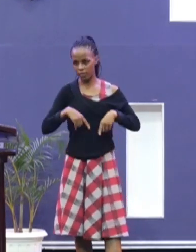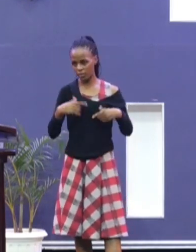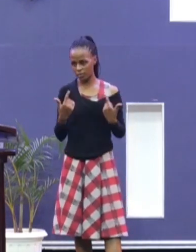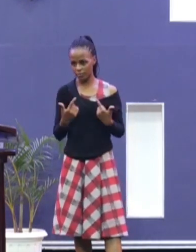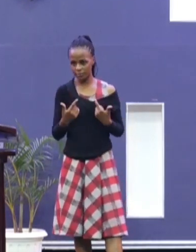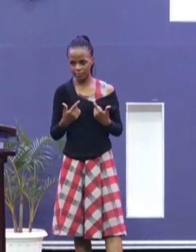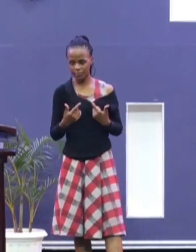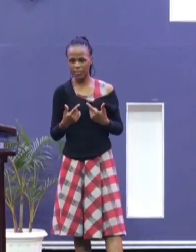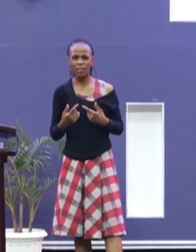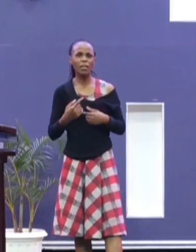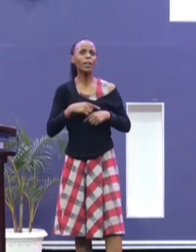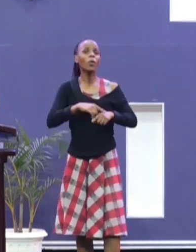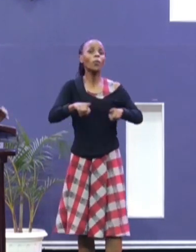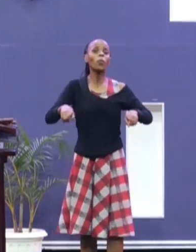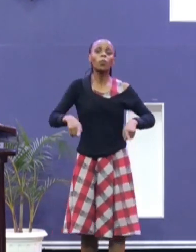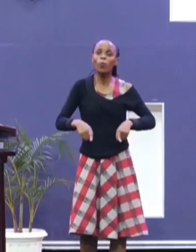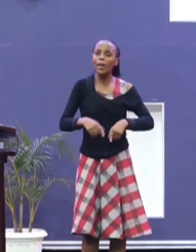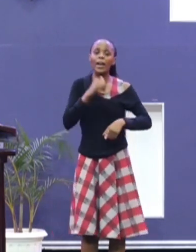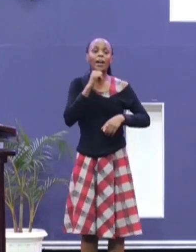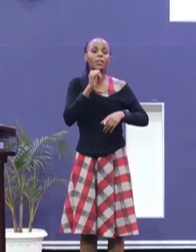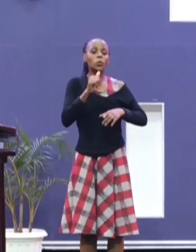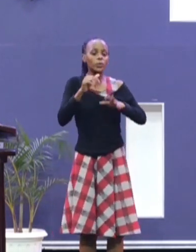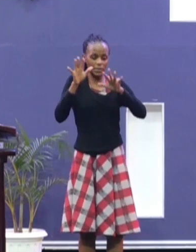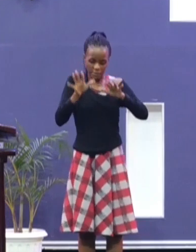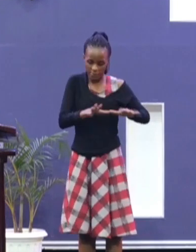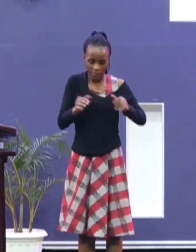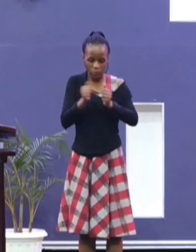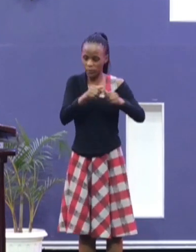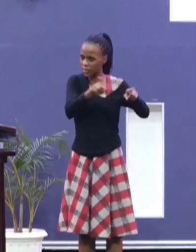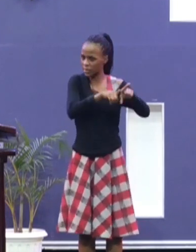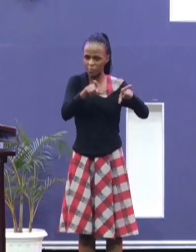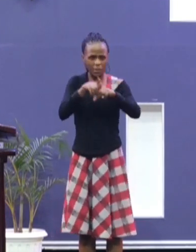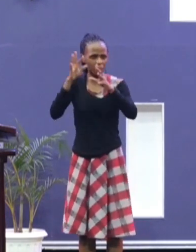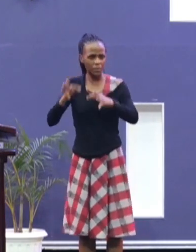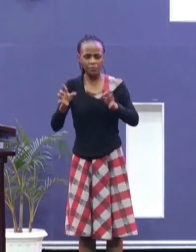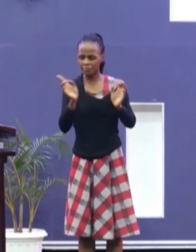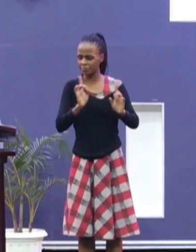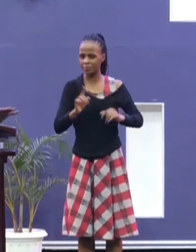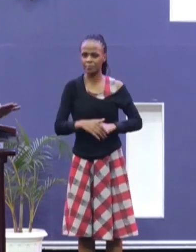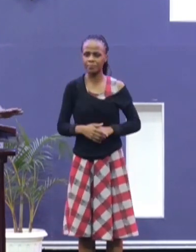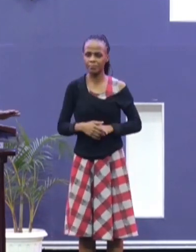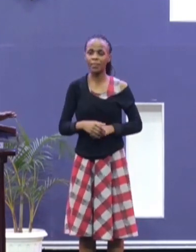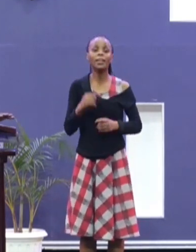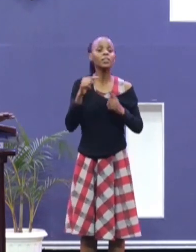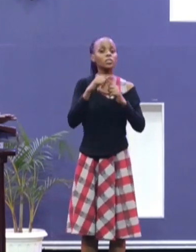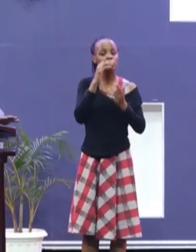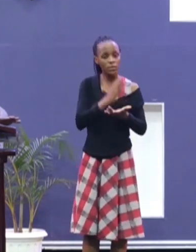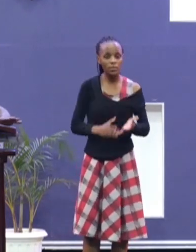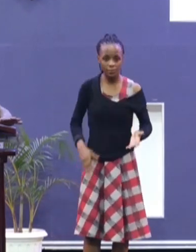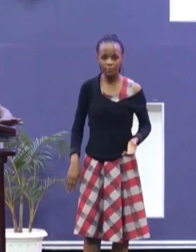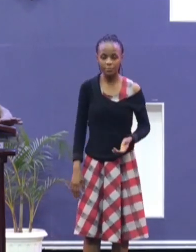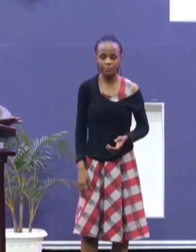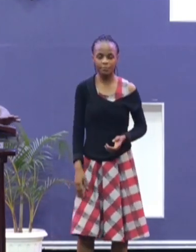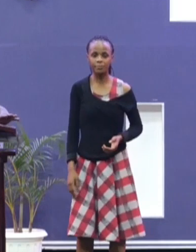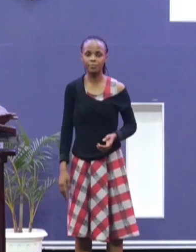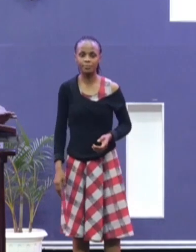ekyo ekyobulamu. We are not all struggling with the same thing. Ffenna tetulafubana bintu byebimu. To some, eri abamu,